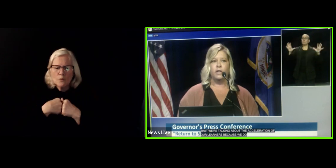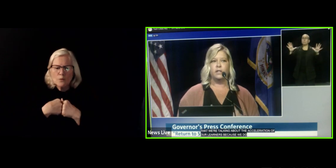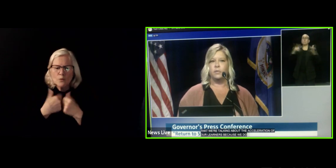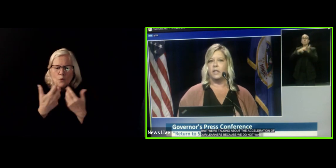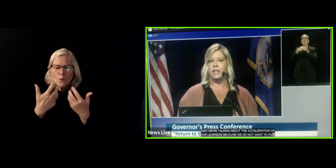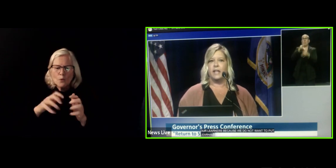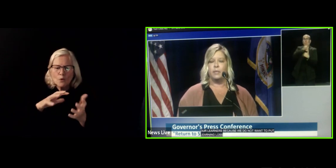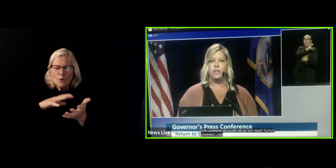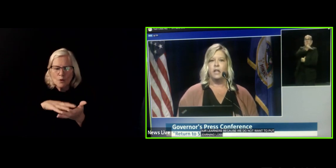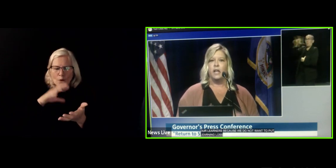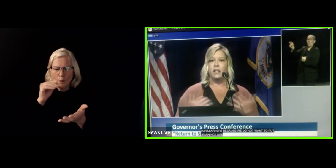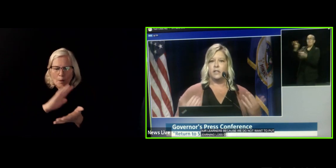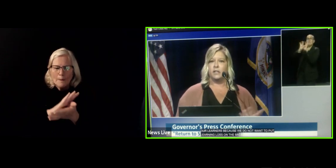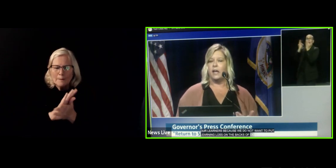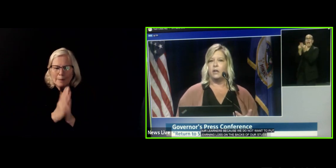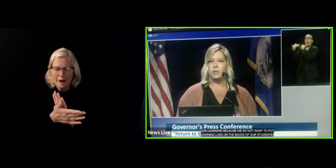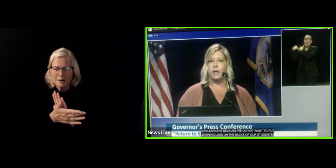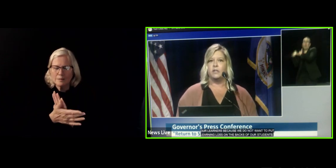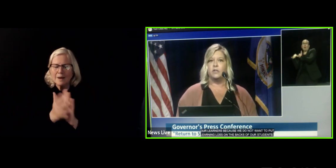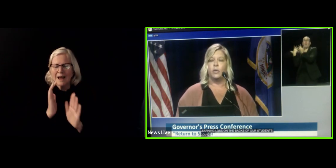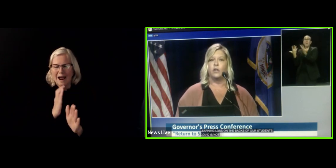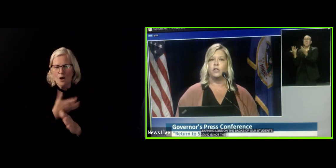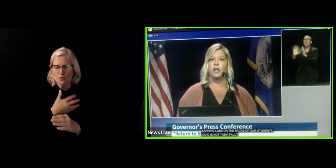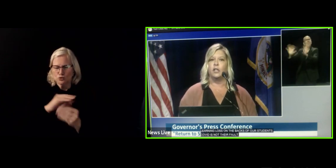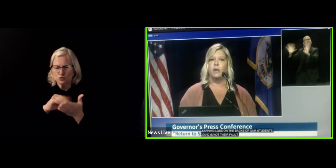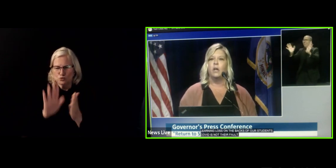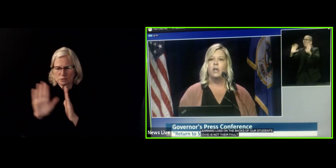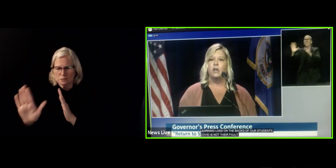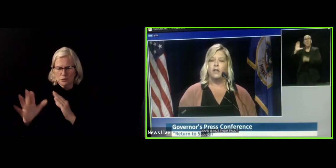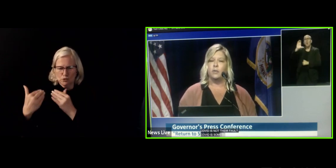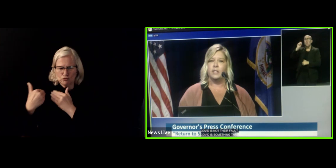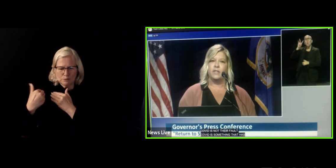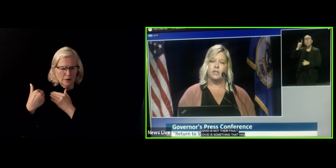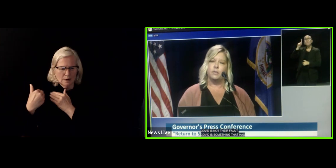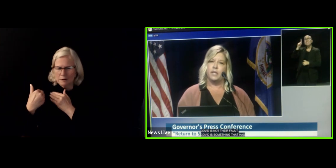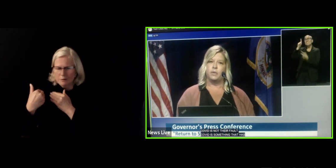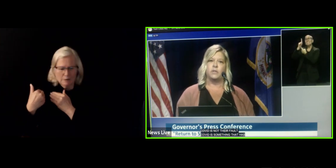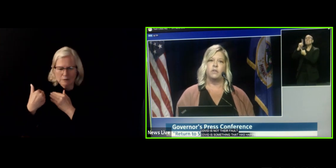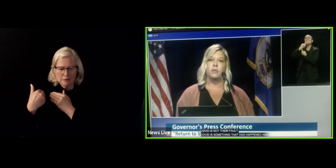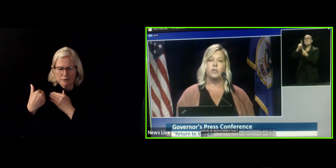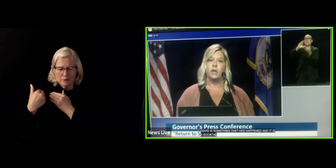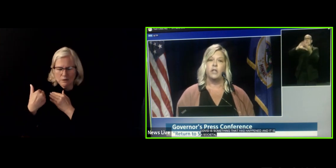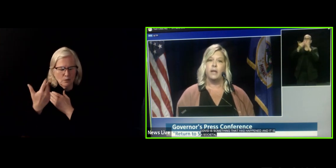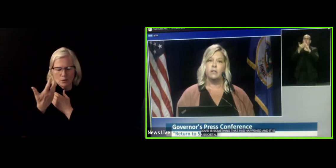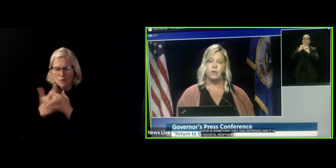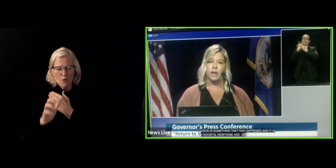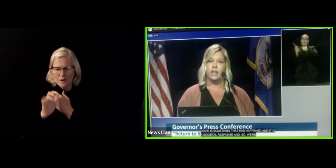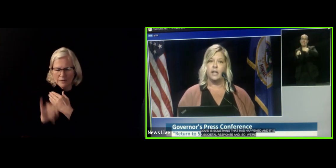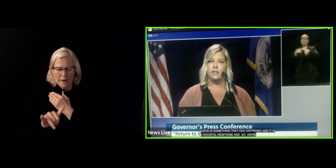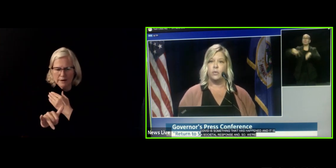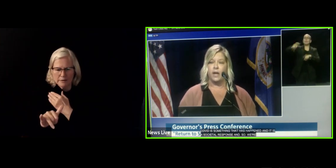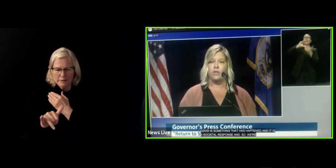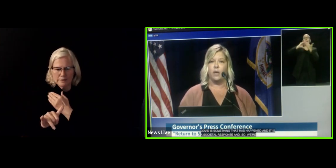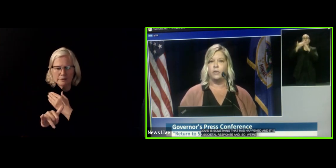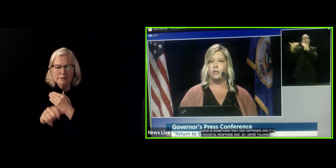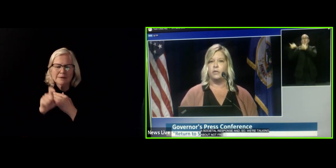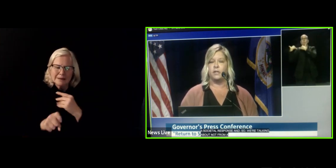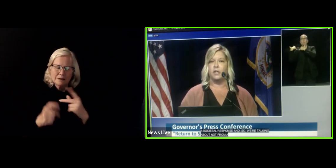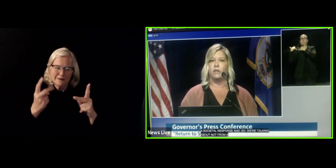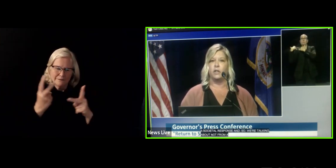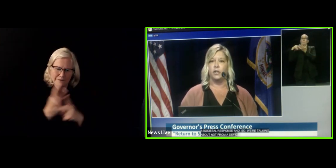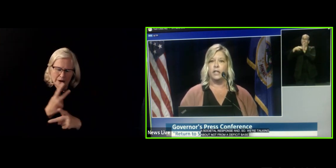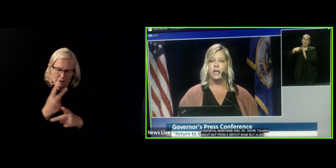COVID is something that has happened, and it is a societal response. And so we are talking about not from a deficit base, but also from a strength base. And we recognize that we have the opportunity